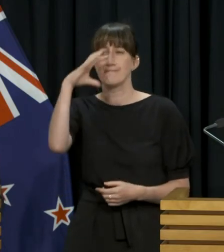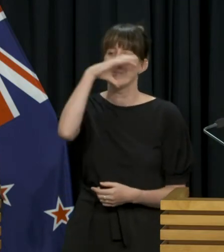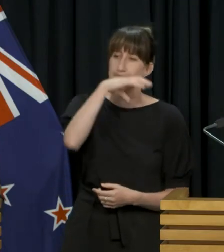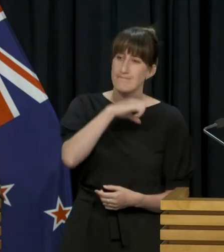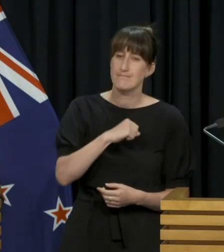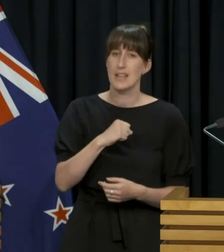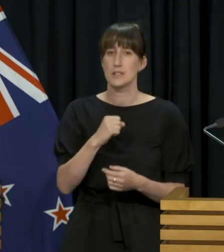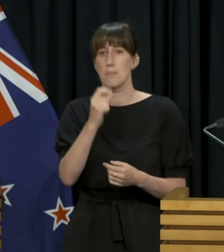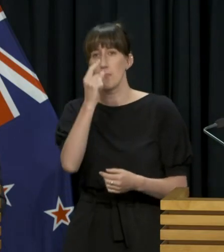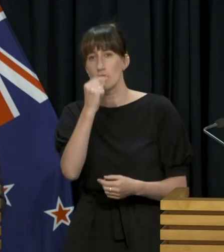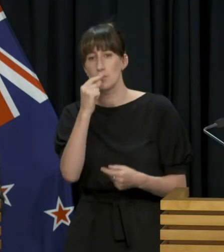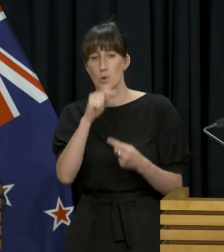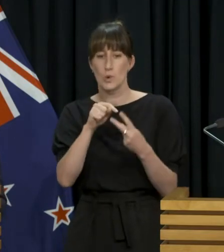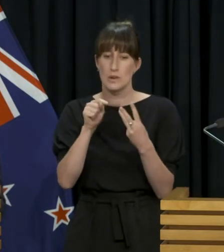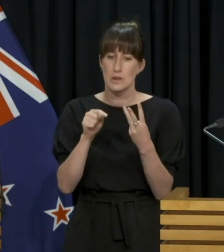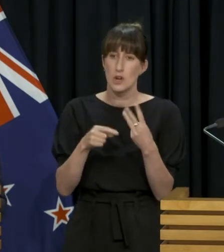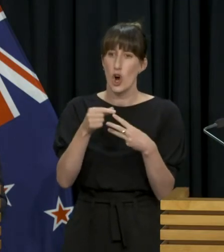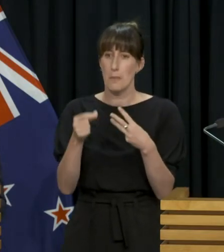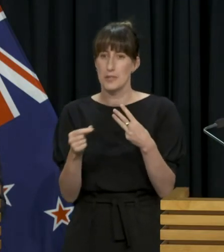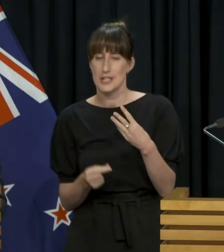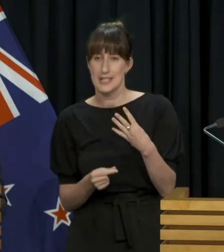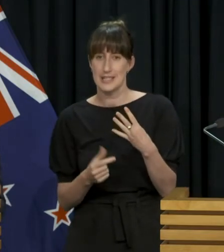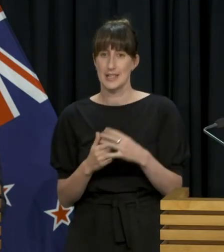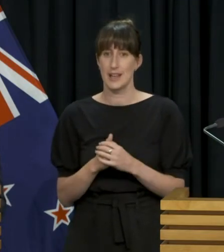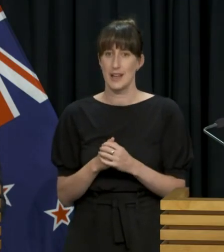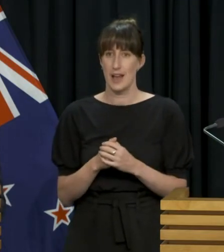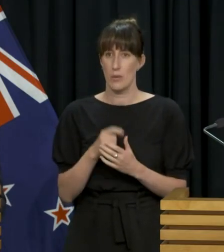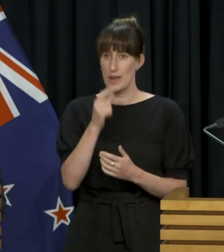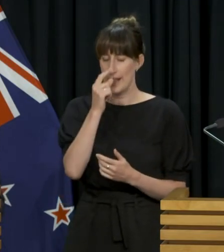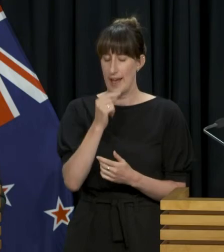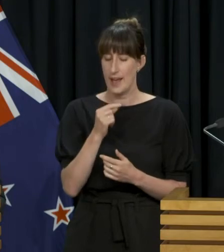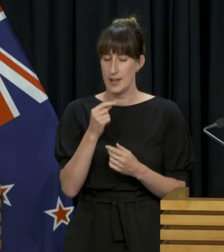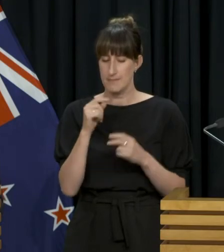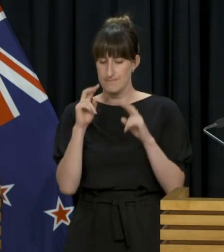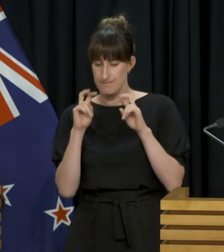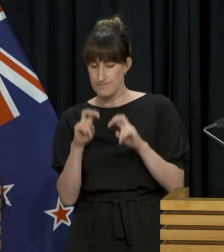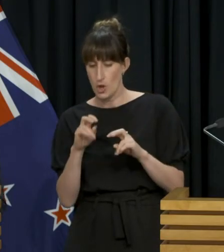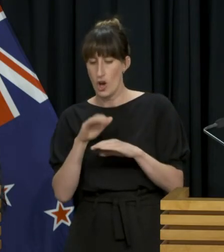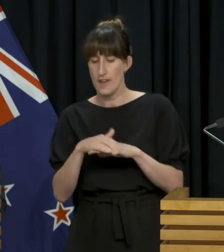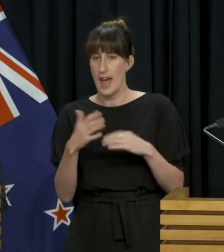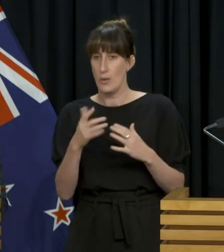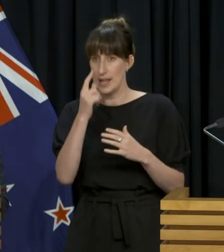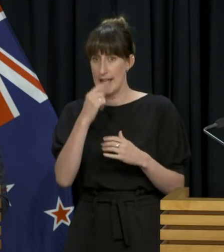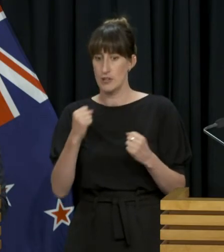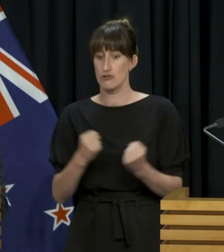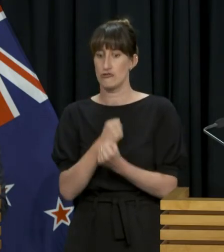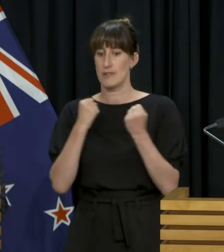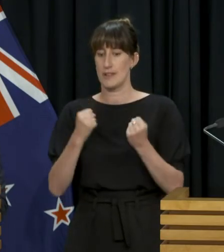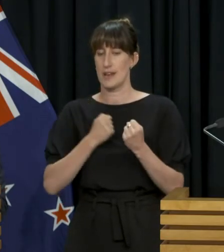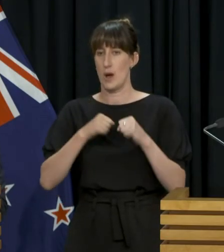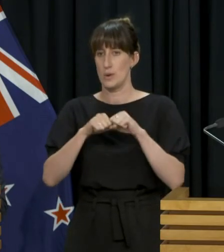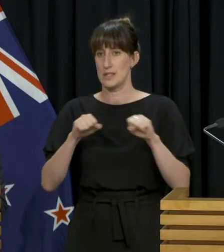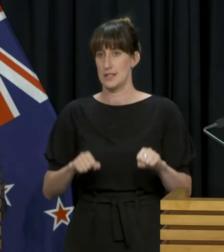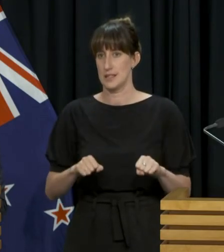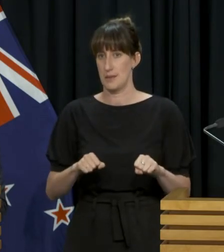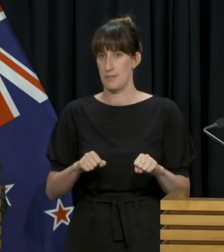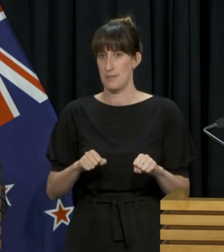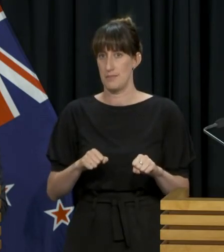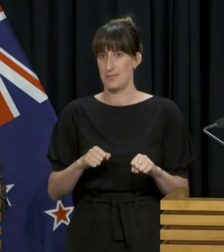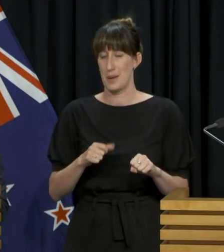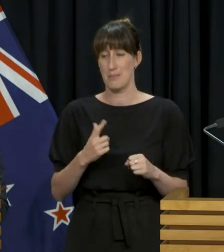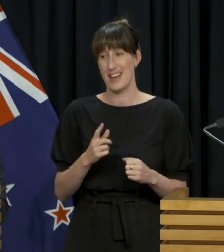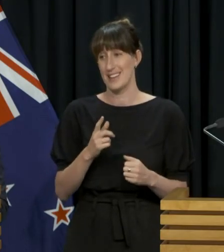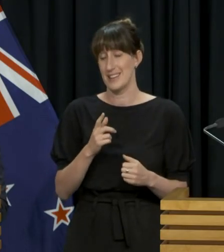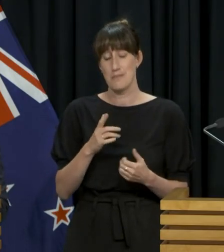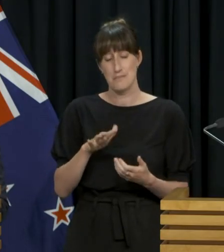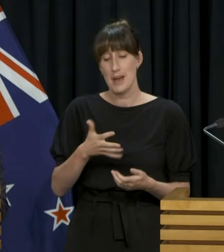likely scenarios, and then we can continue to look around whether there should be further strengthening of the system based on those scenarios. But we might not be able to get to a point where we